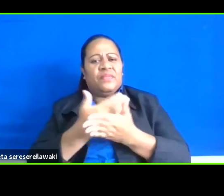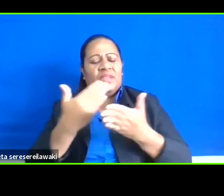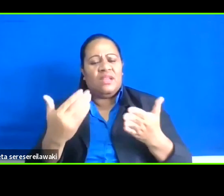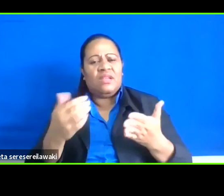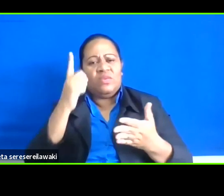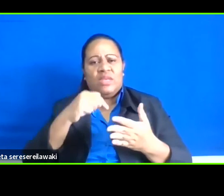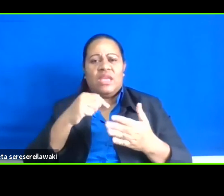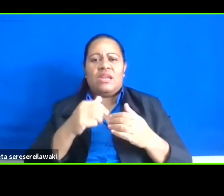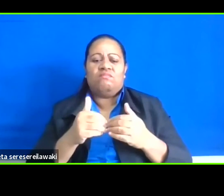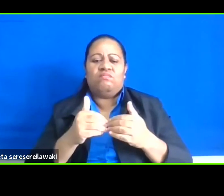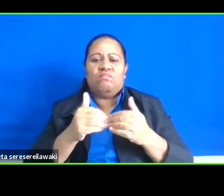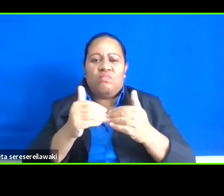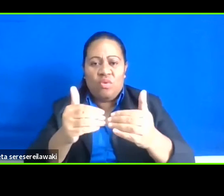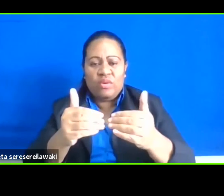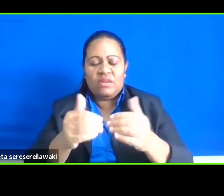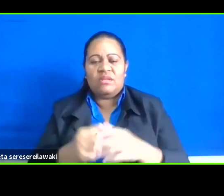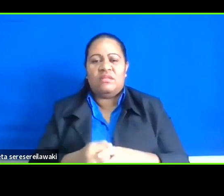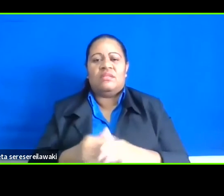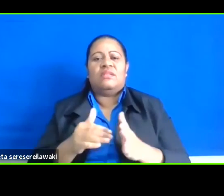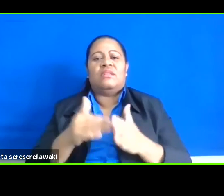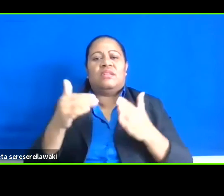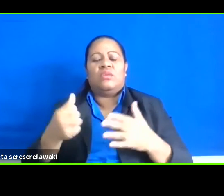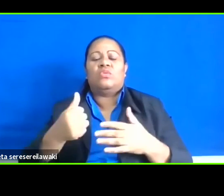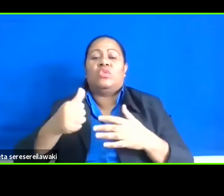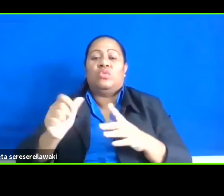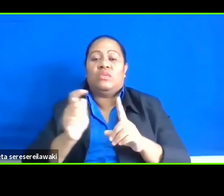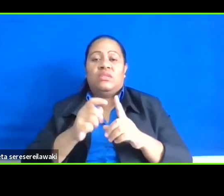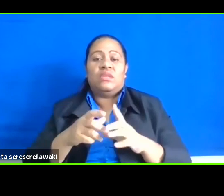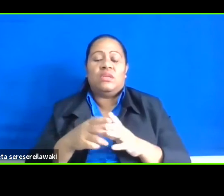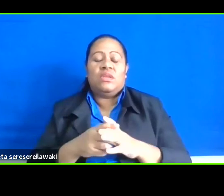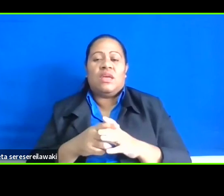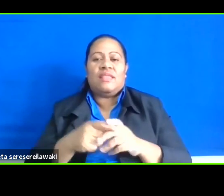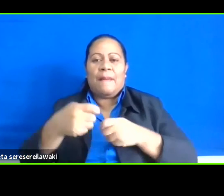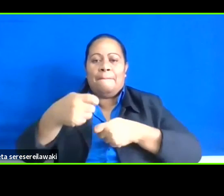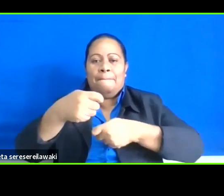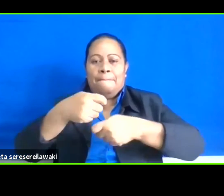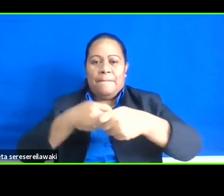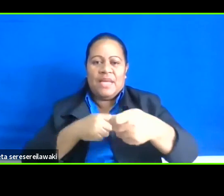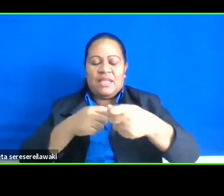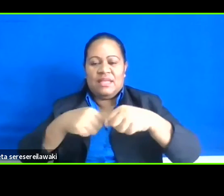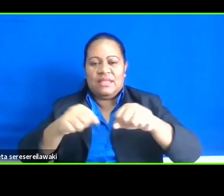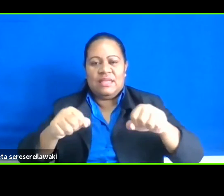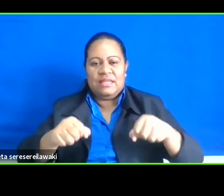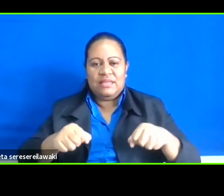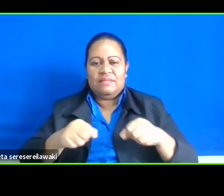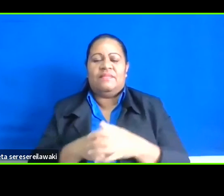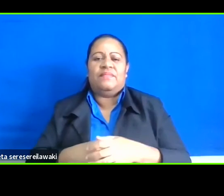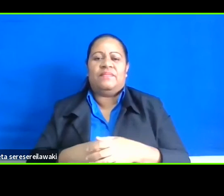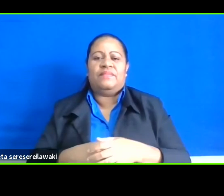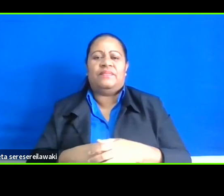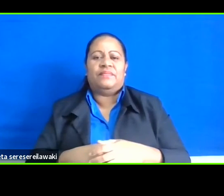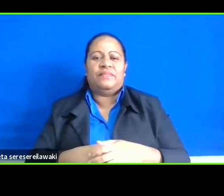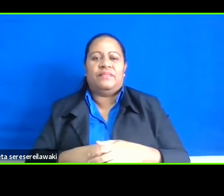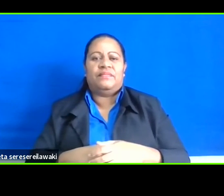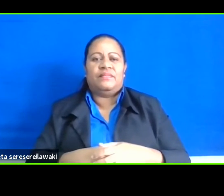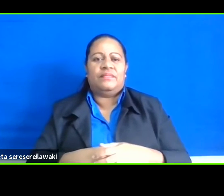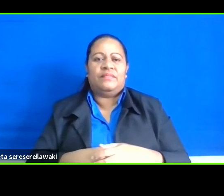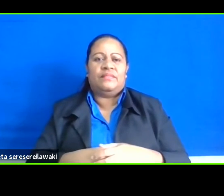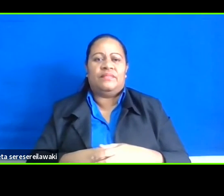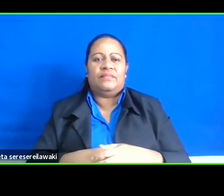and we have gone back to using our traditional bata system where the coastal people exchange um fish with